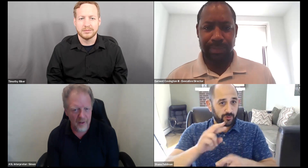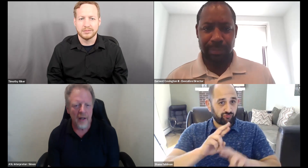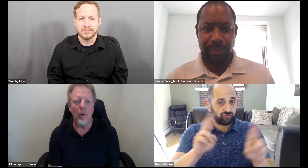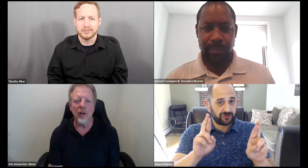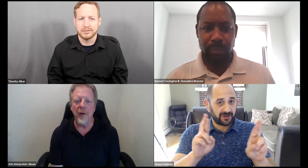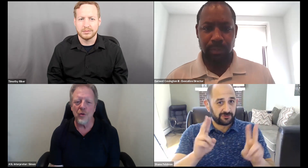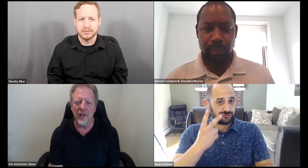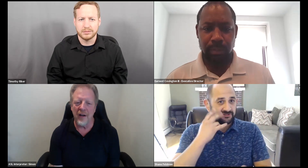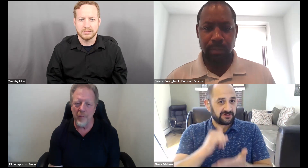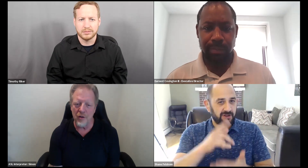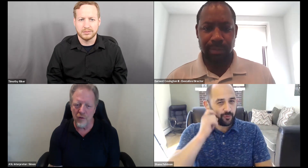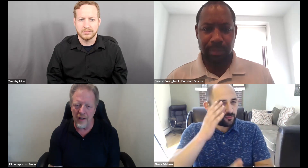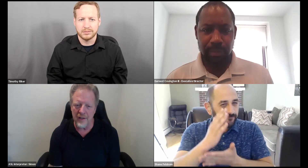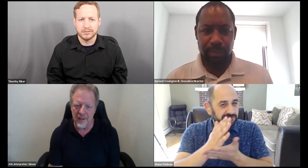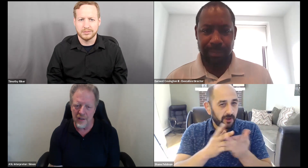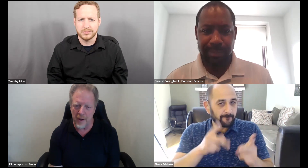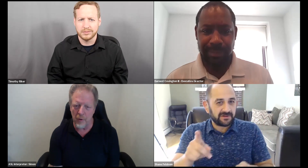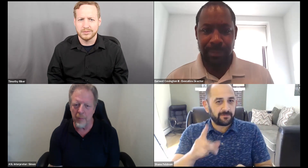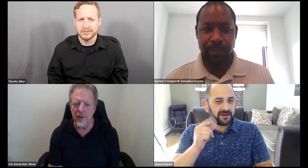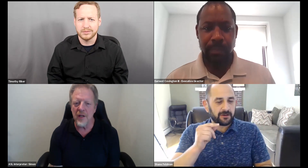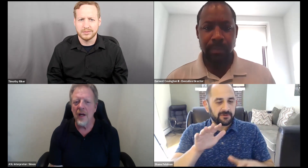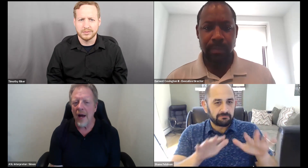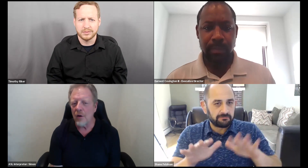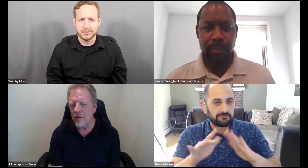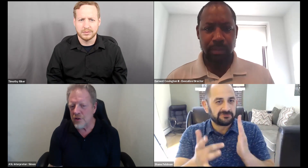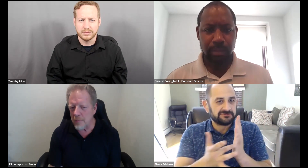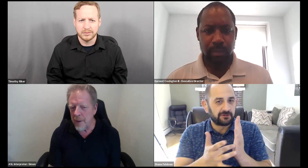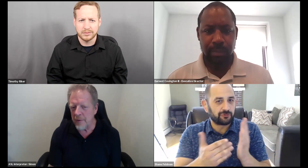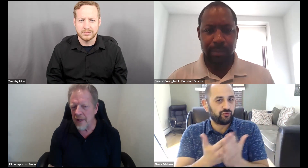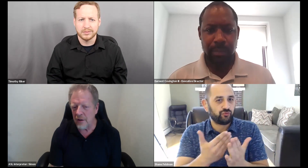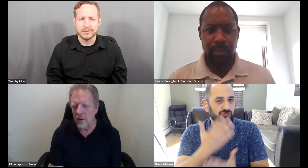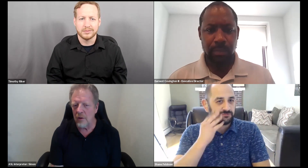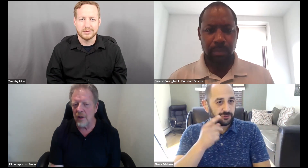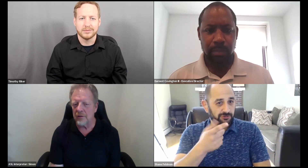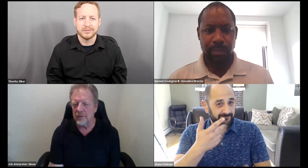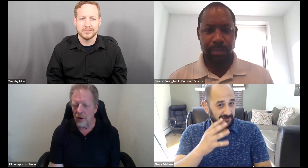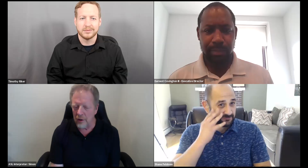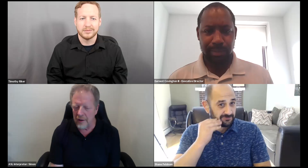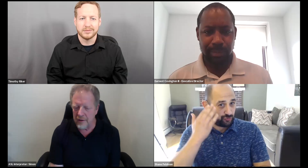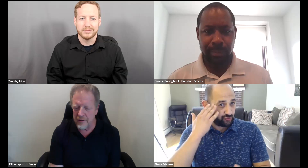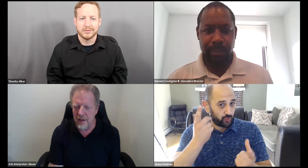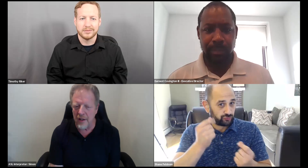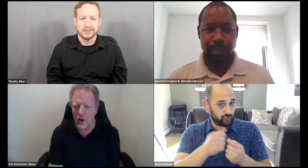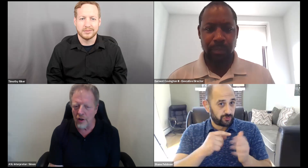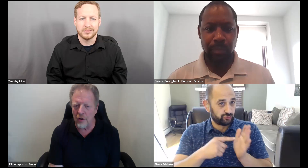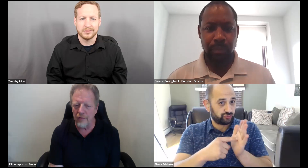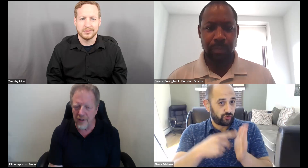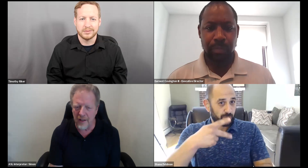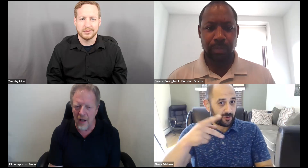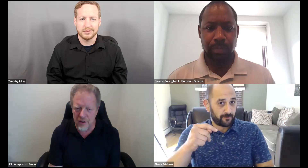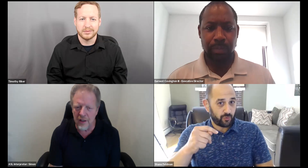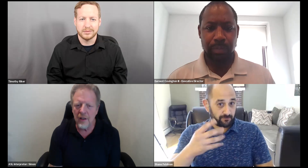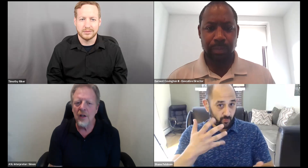have, and I wanted to make sure that everybody's ready to see this PowerPoint, because I know there are some people that, they're still on the learning curve